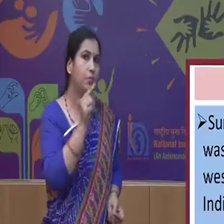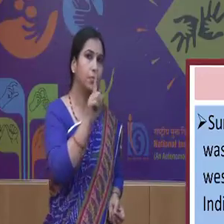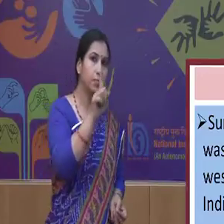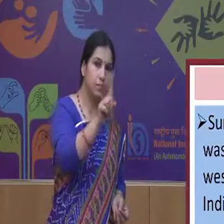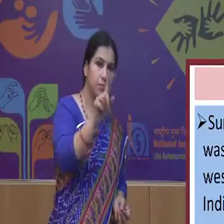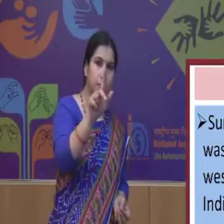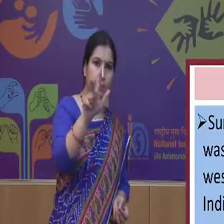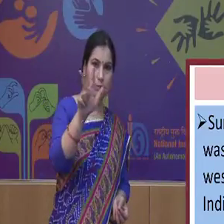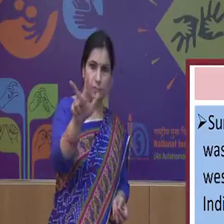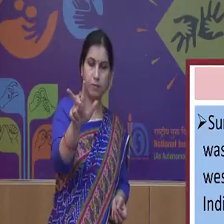1813,